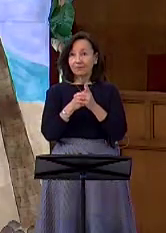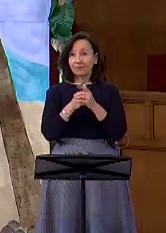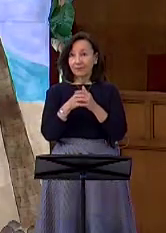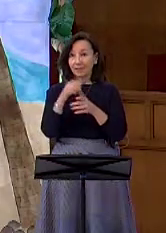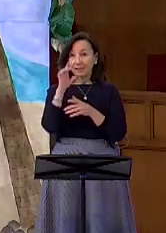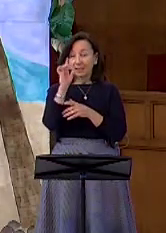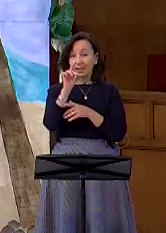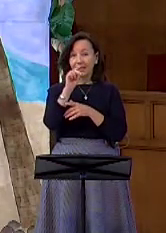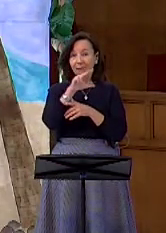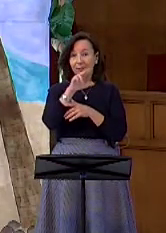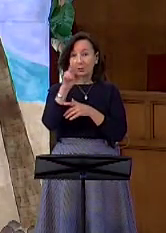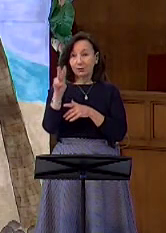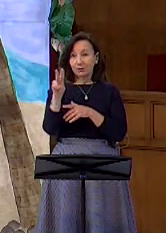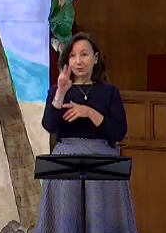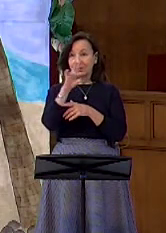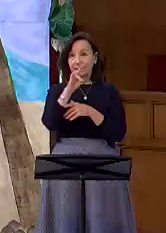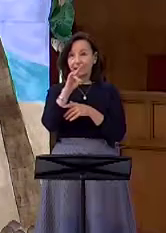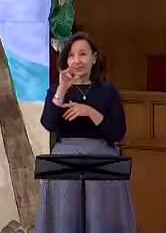Number